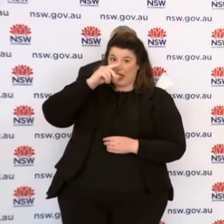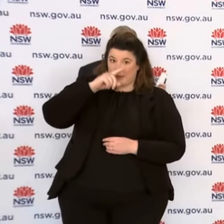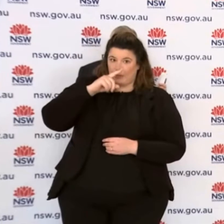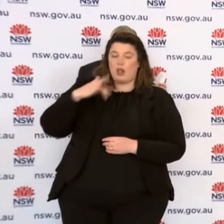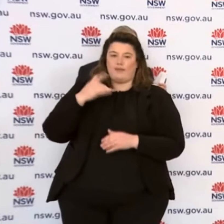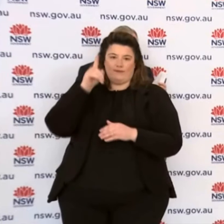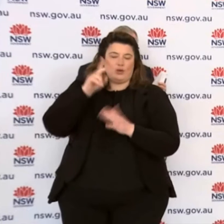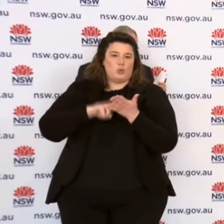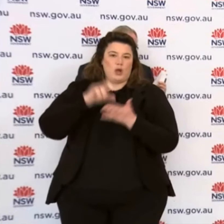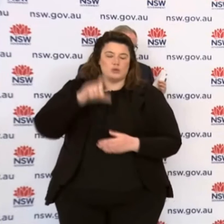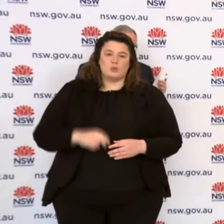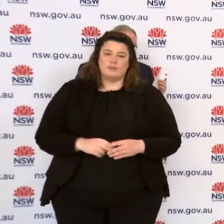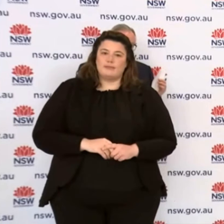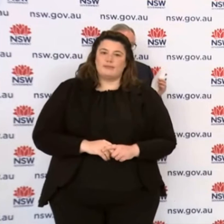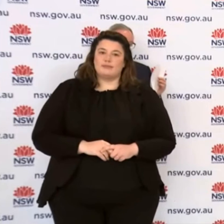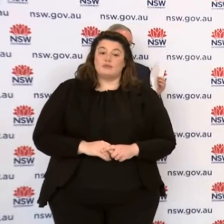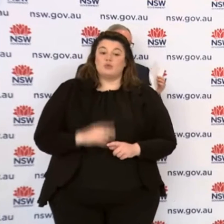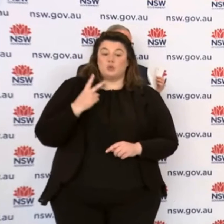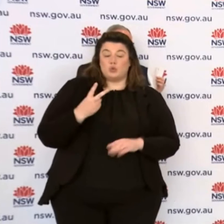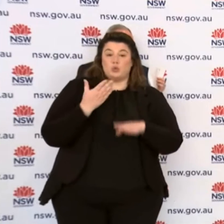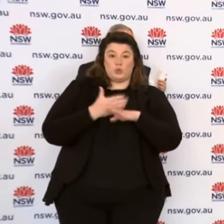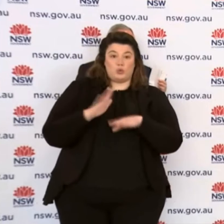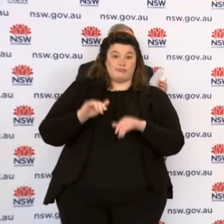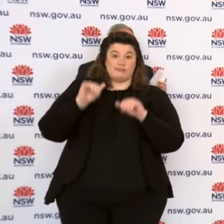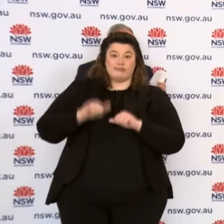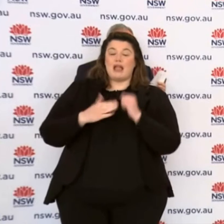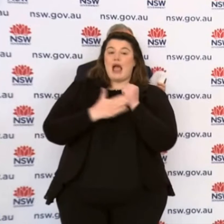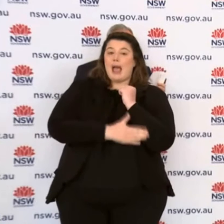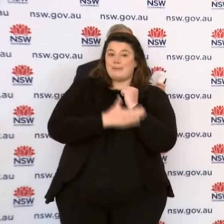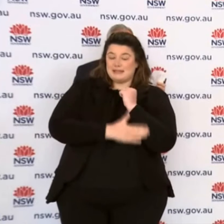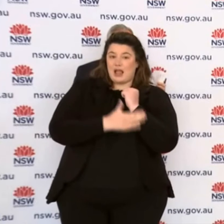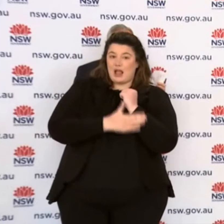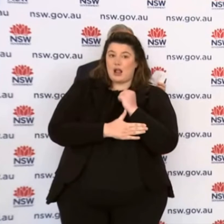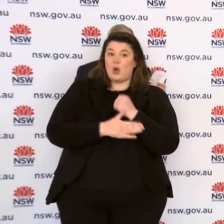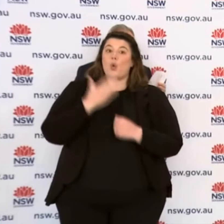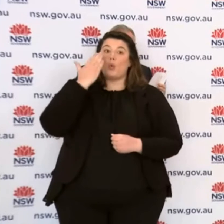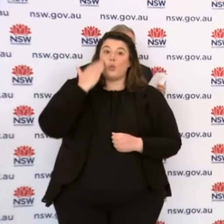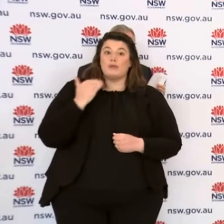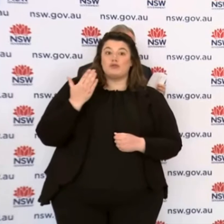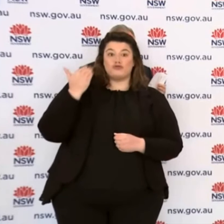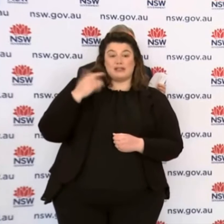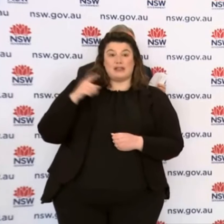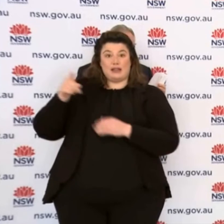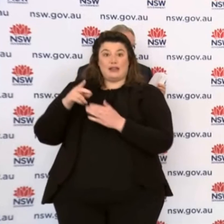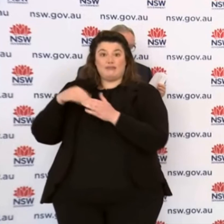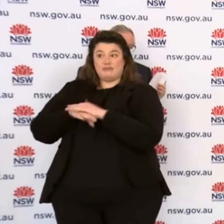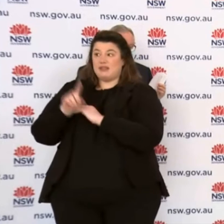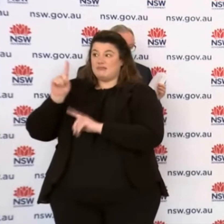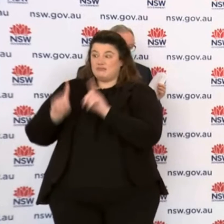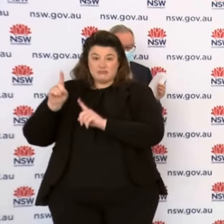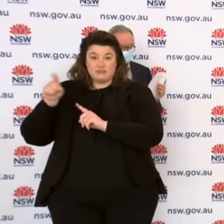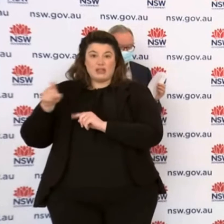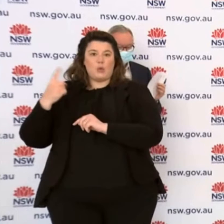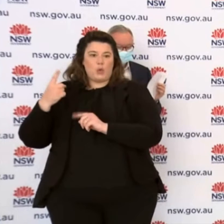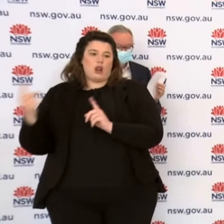Newcastle, and 2 new cases have been confirmed in Armidale, a woman who recently travelled to Newcastle and one of her